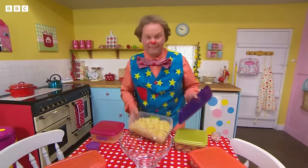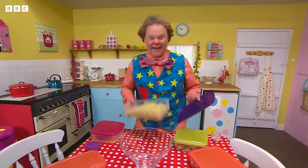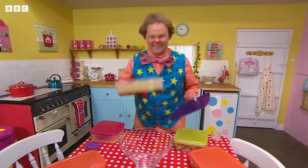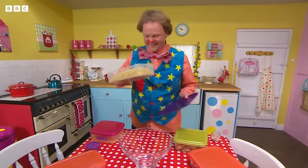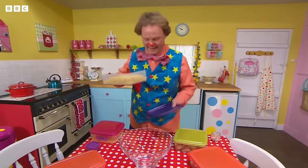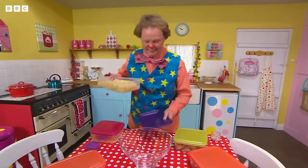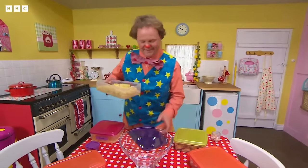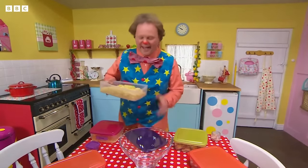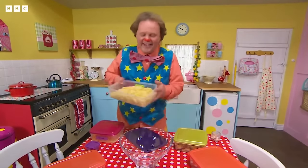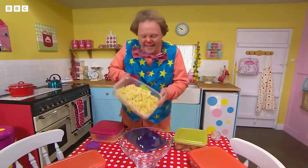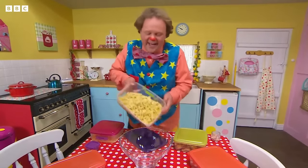Pasta, bit of that.